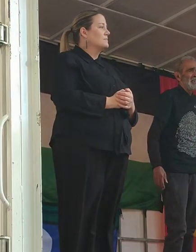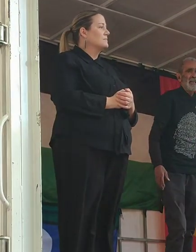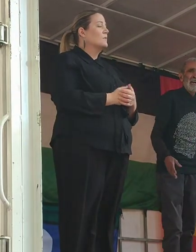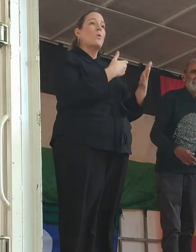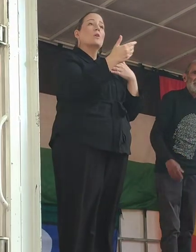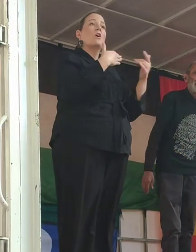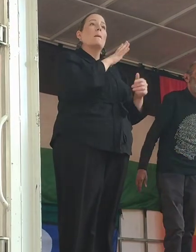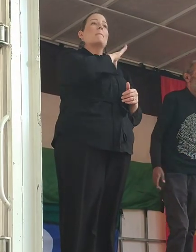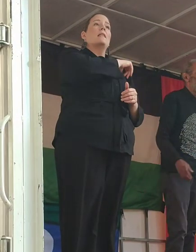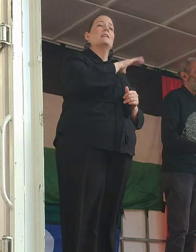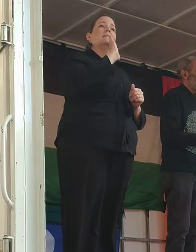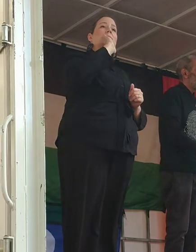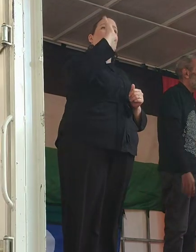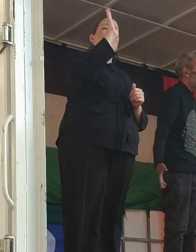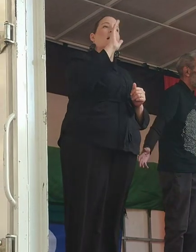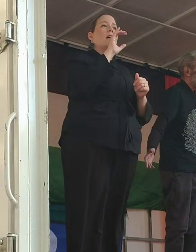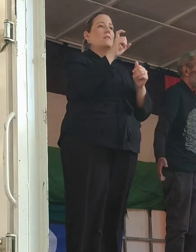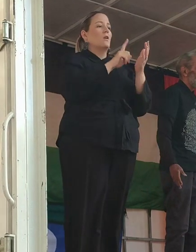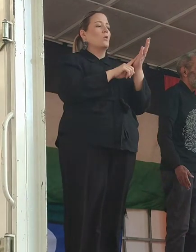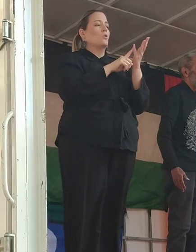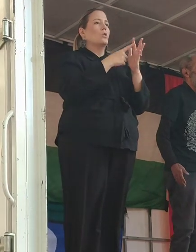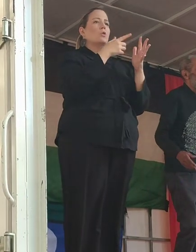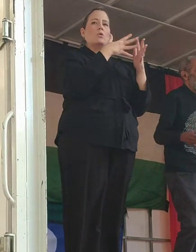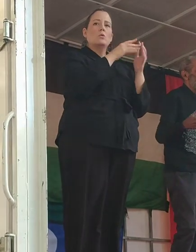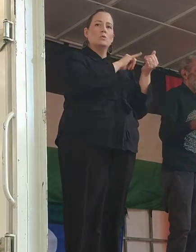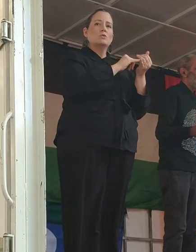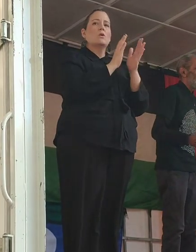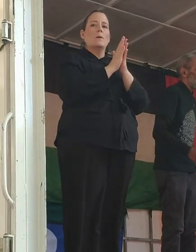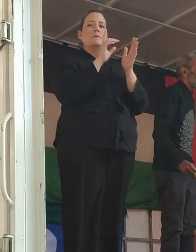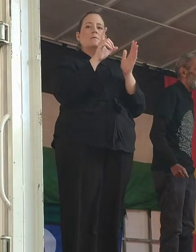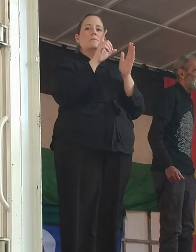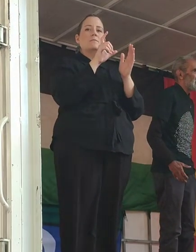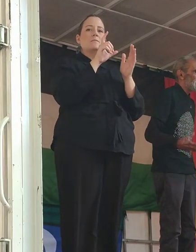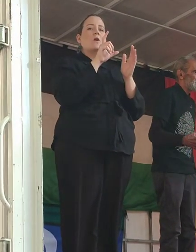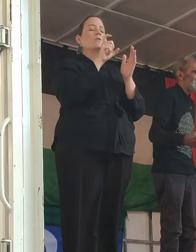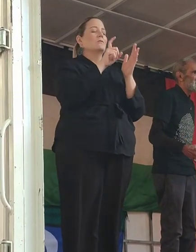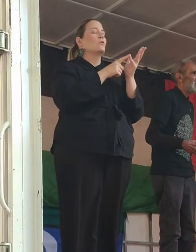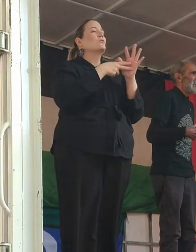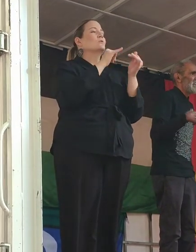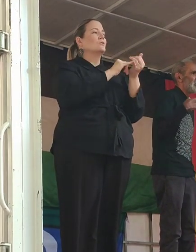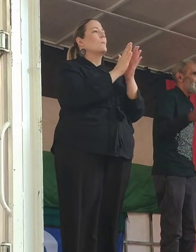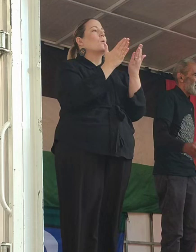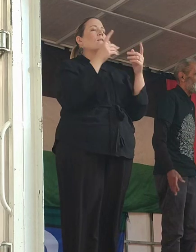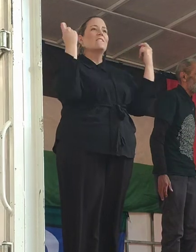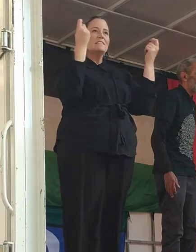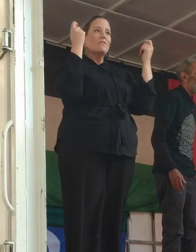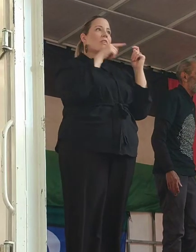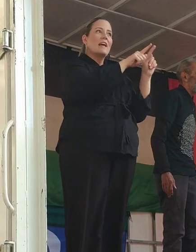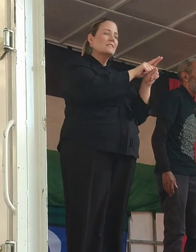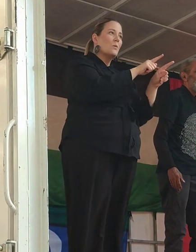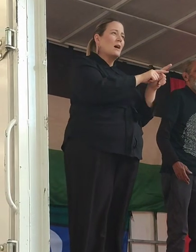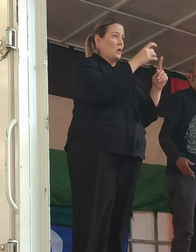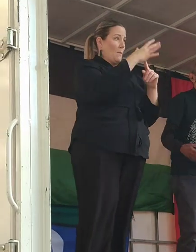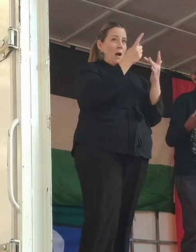be at the Clunes Book Festival even. It's important to take our message into parts of